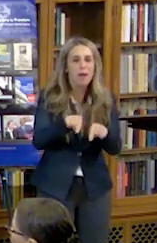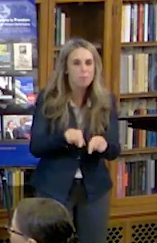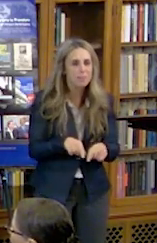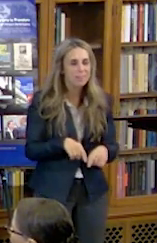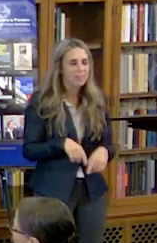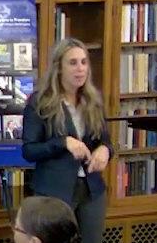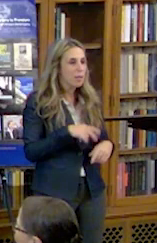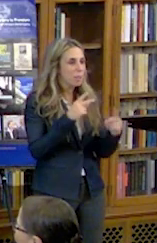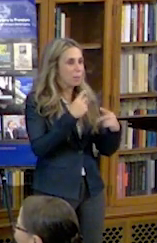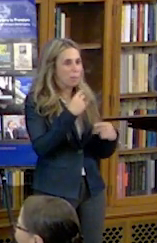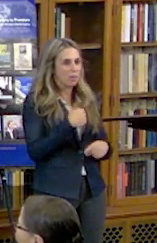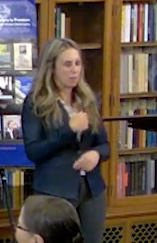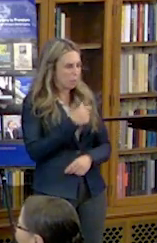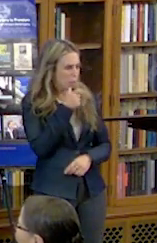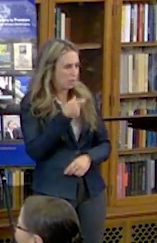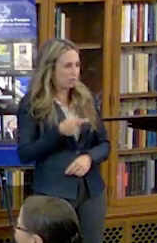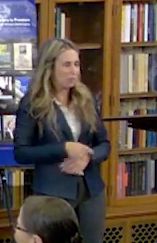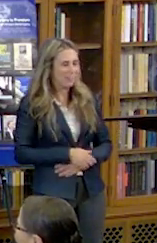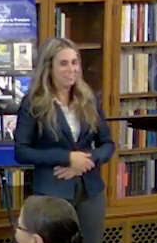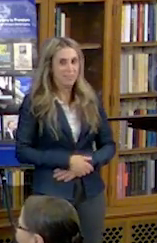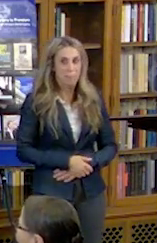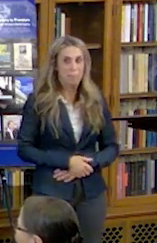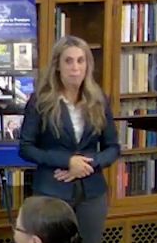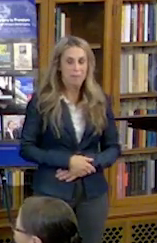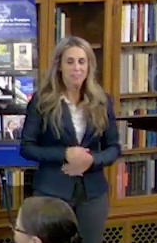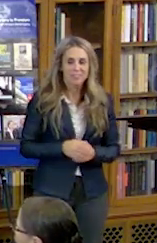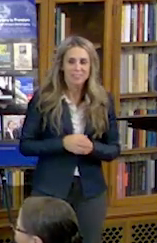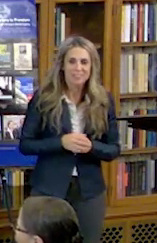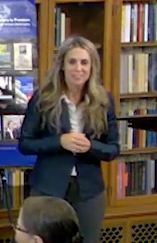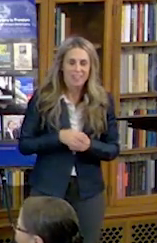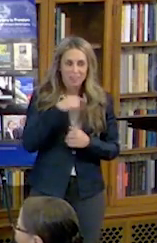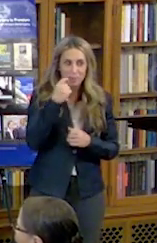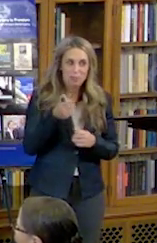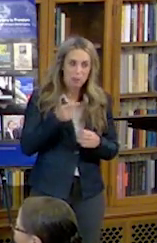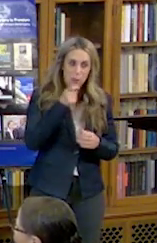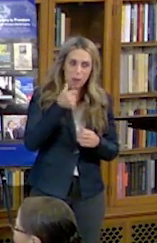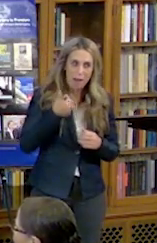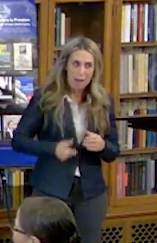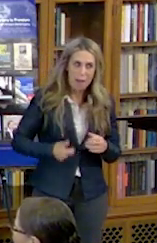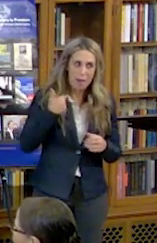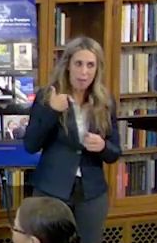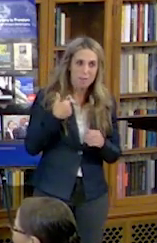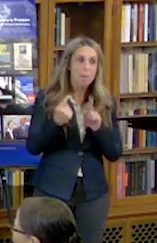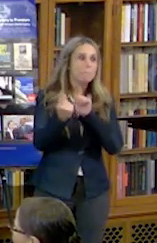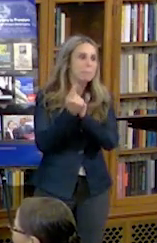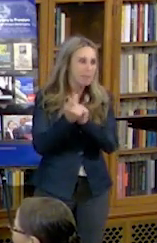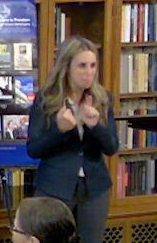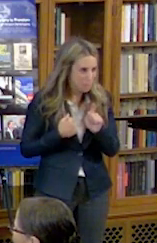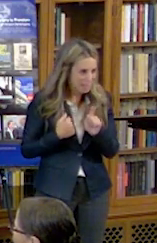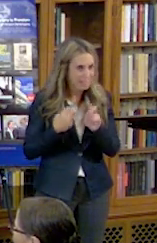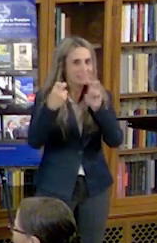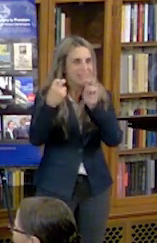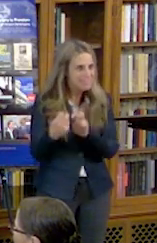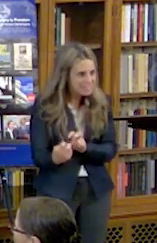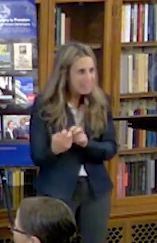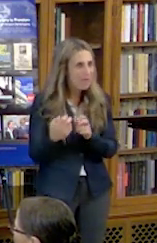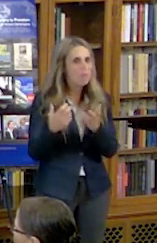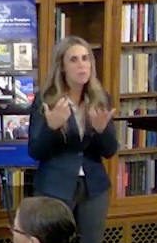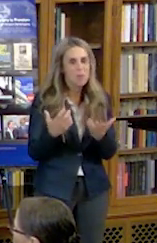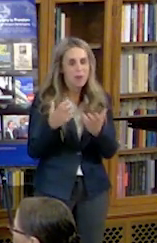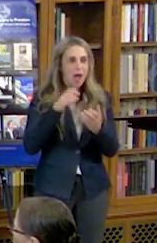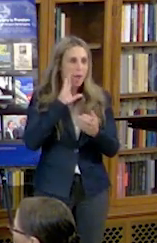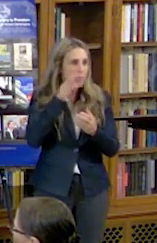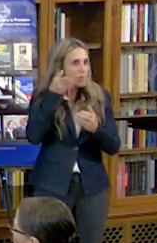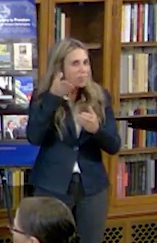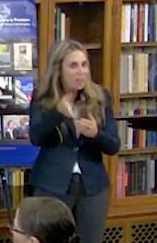are you and so I told her I said well meet me I'm going to have it at the we're going to be in this